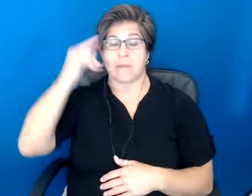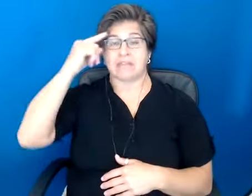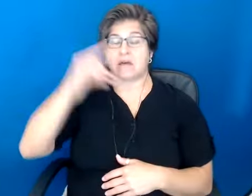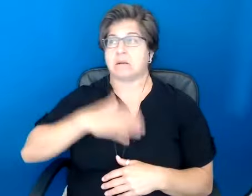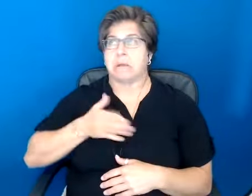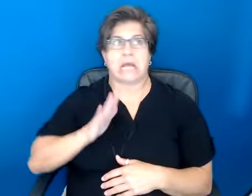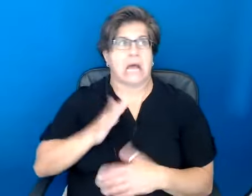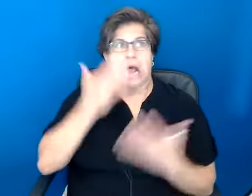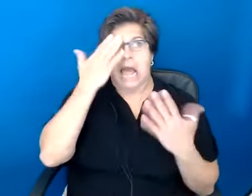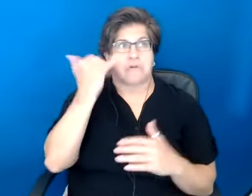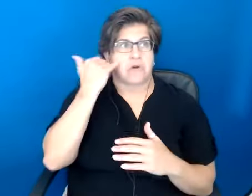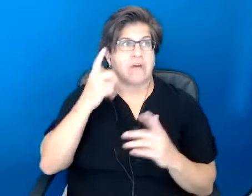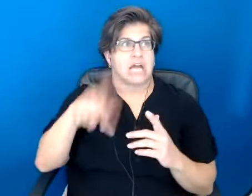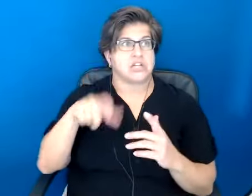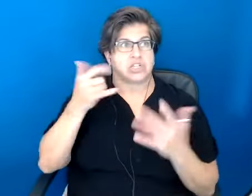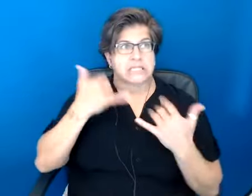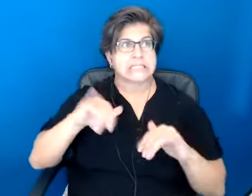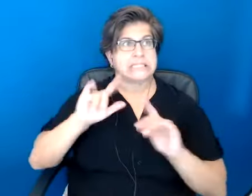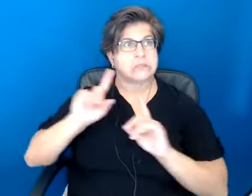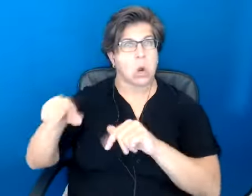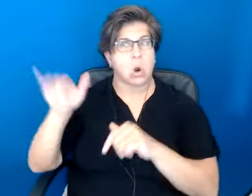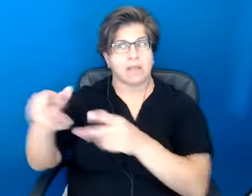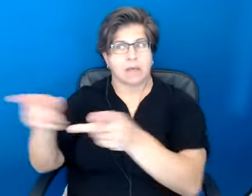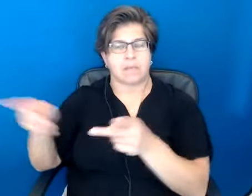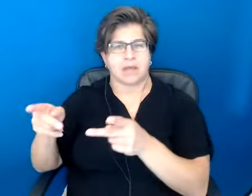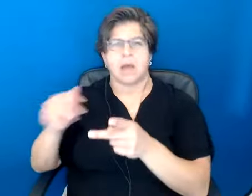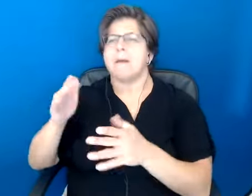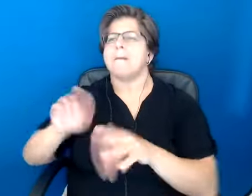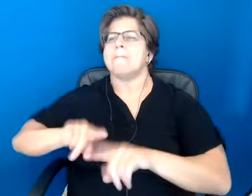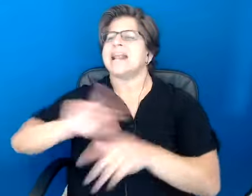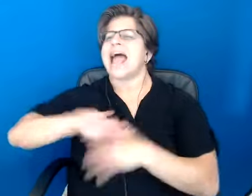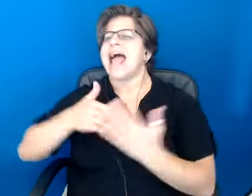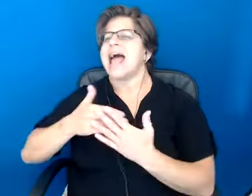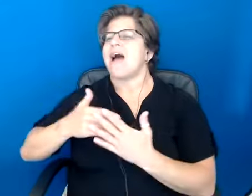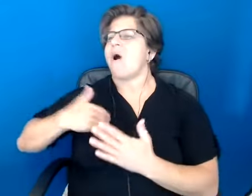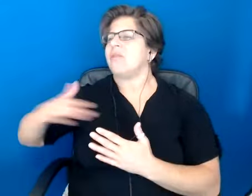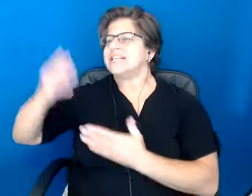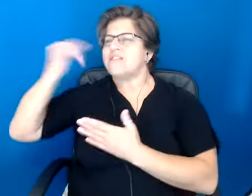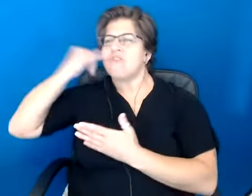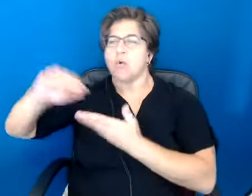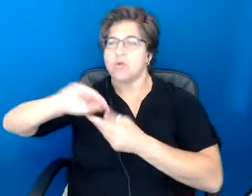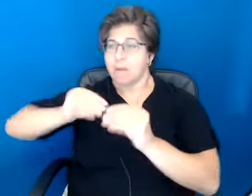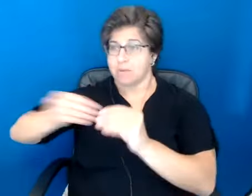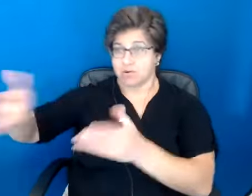So right away, I thought Secret Service. So on my way home, I thought, oh my God, I don't know if I should go to that